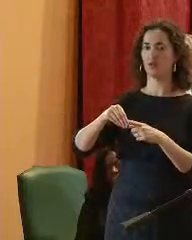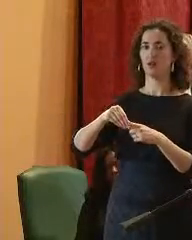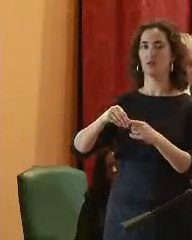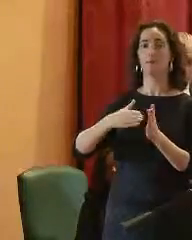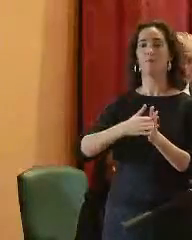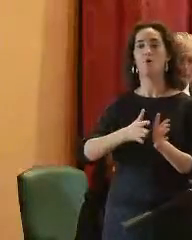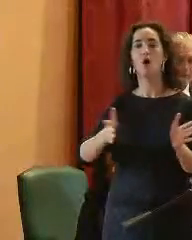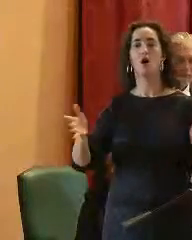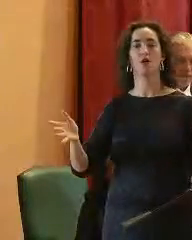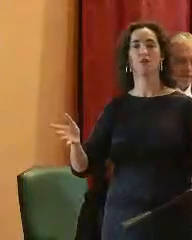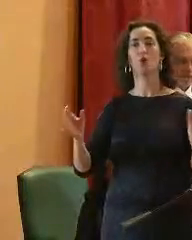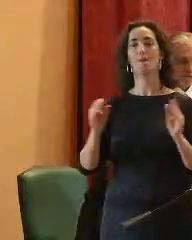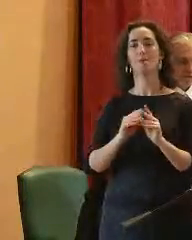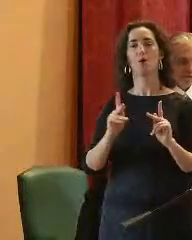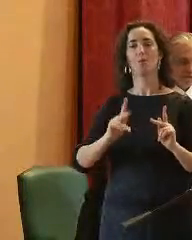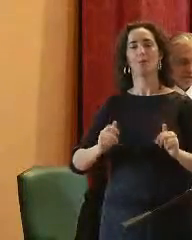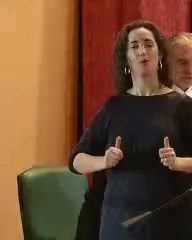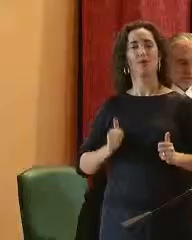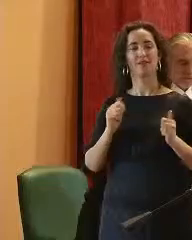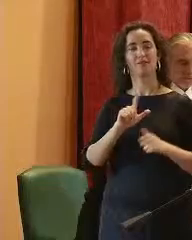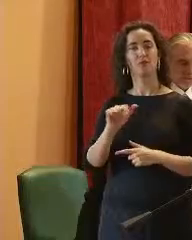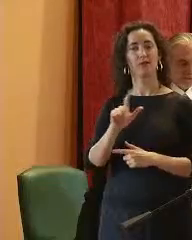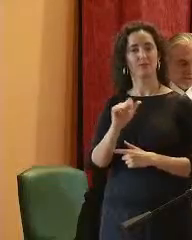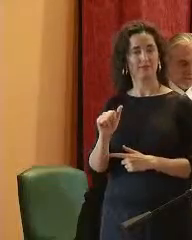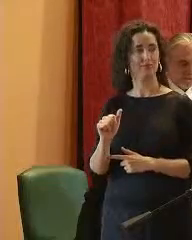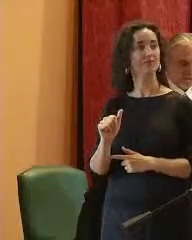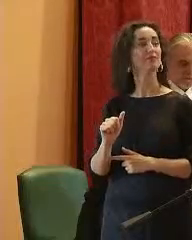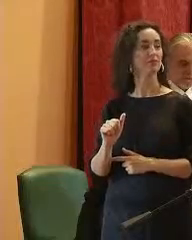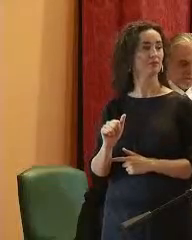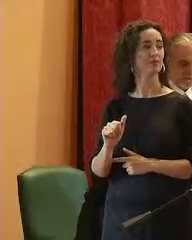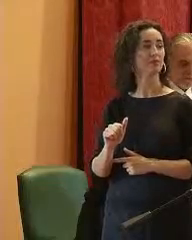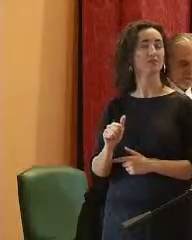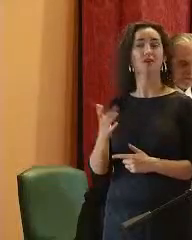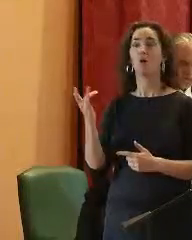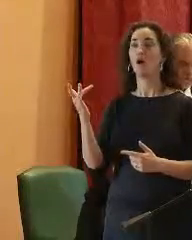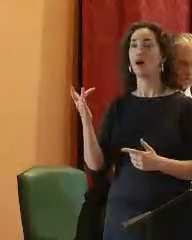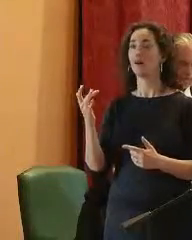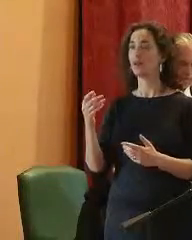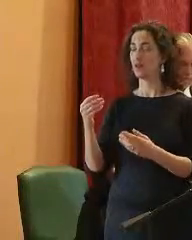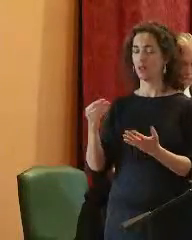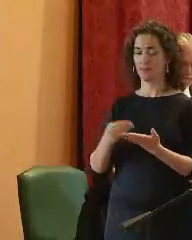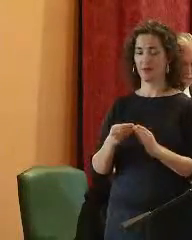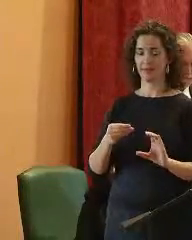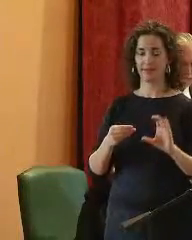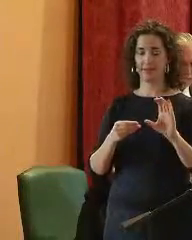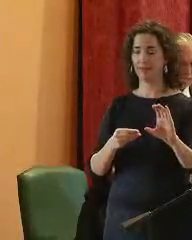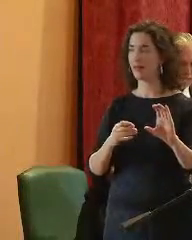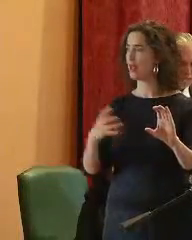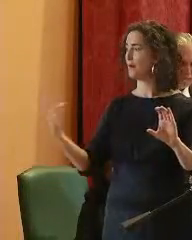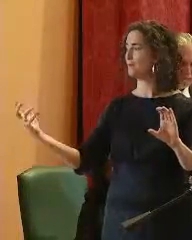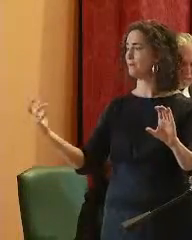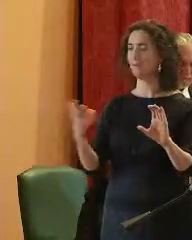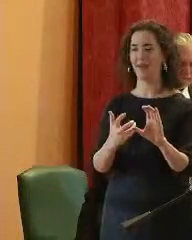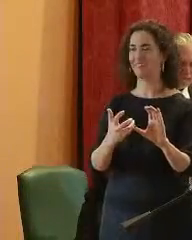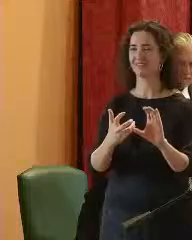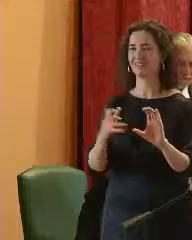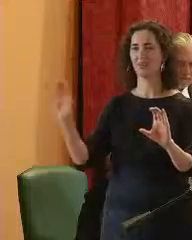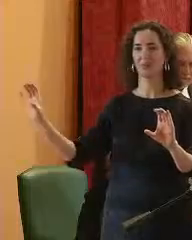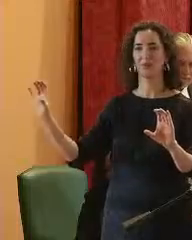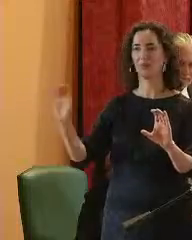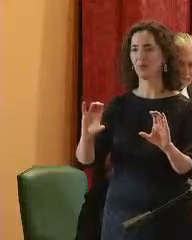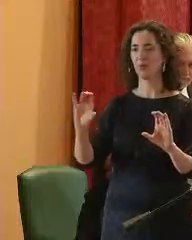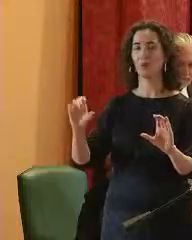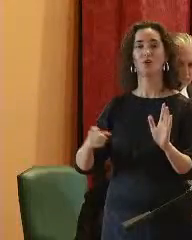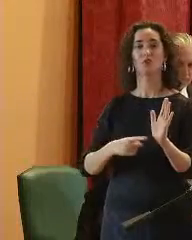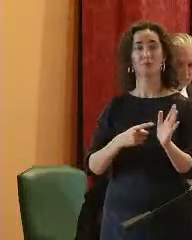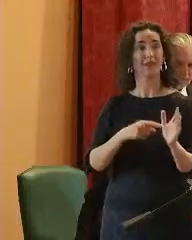broader for more Louisiana citizens. Because of the lack of matching funds, we sometimes are not able to serve as many